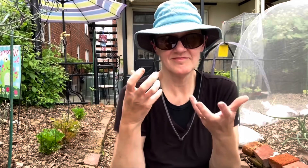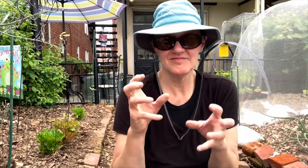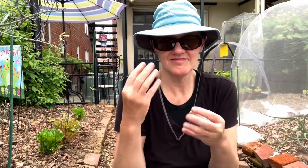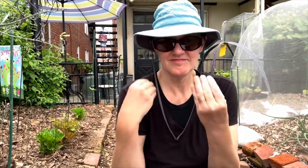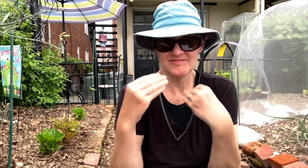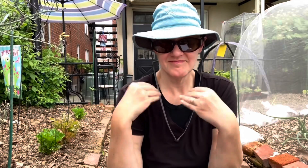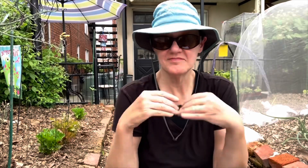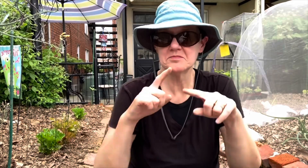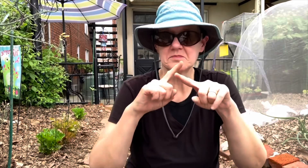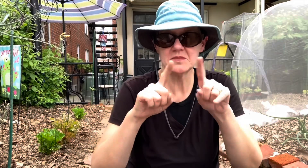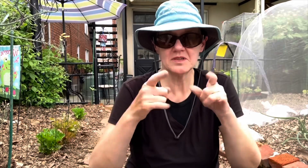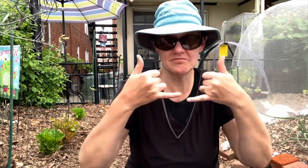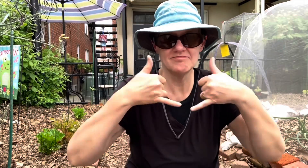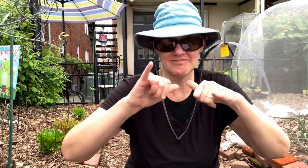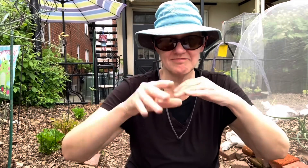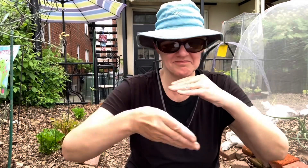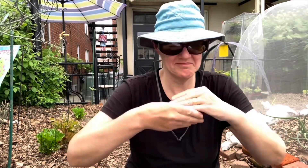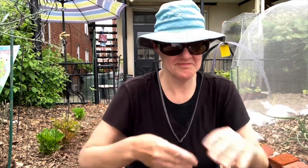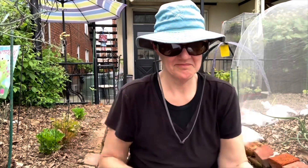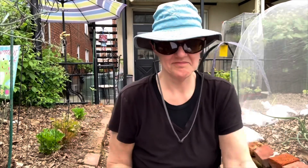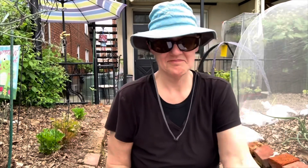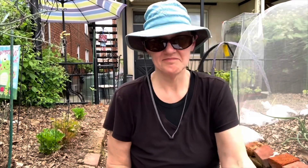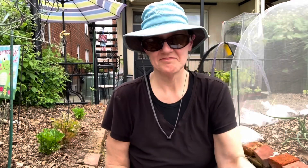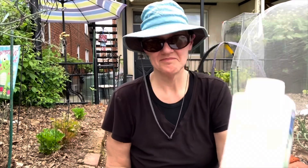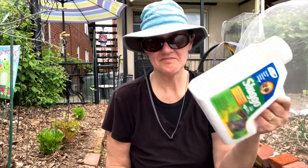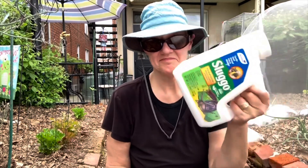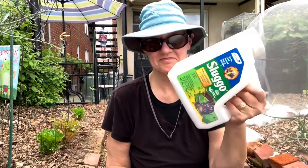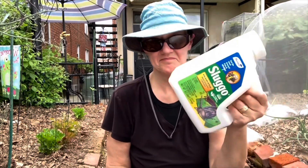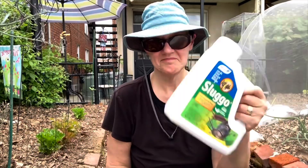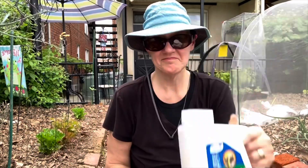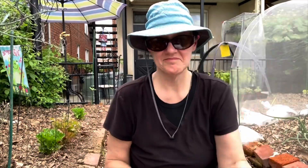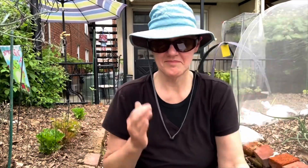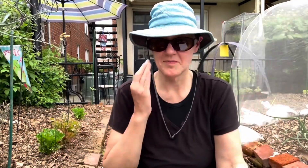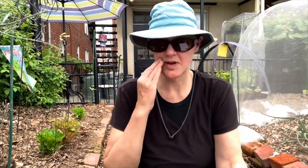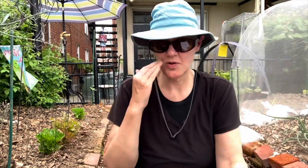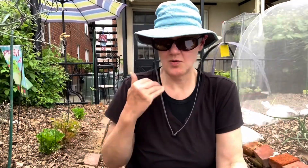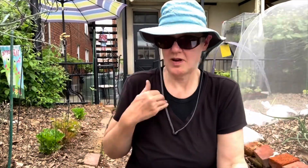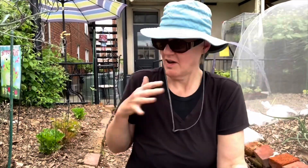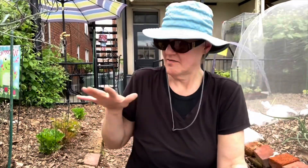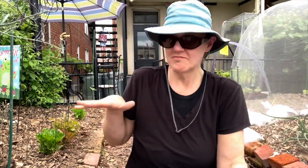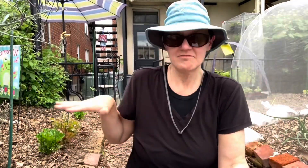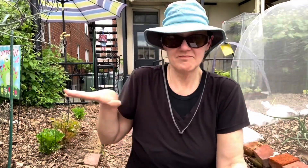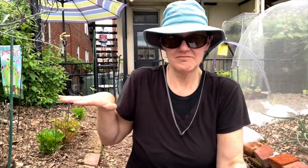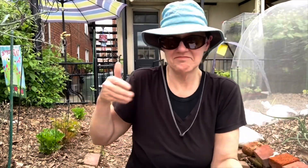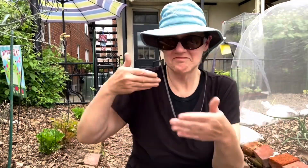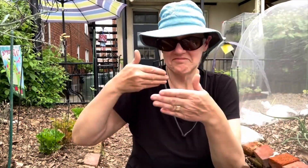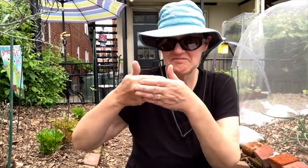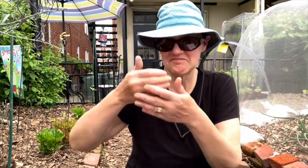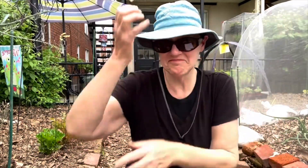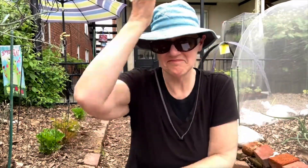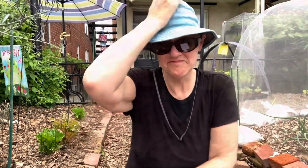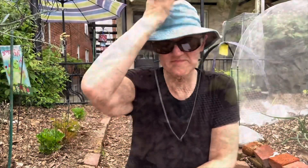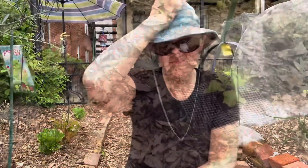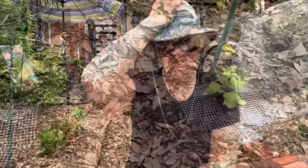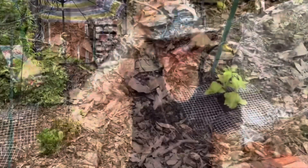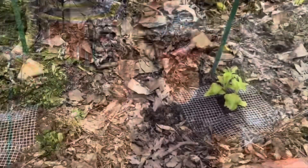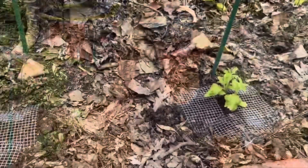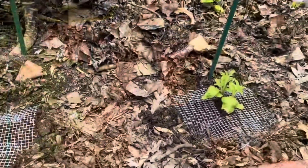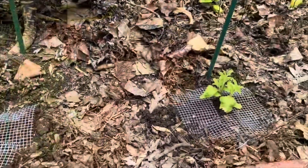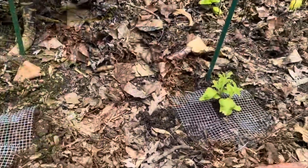Slugs, they don't want to eat the stevia, but I am still going to add some organic slug control because being near